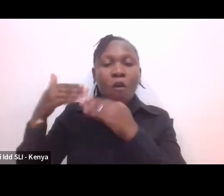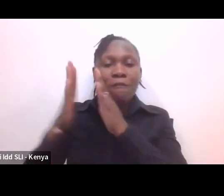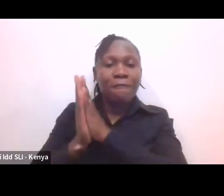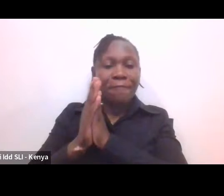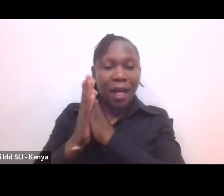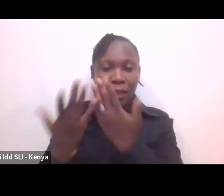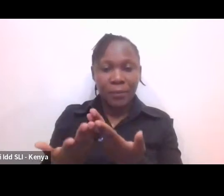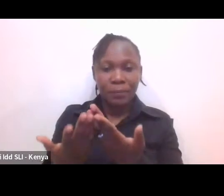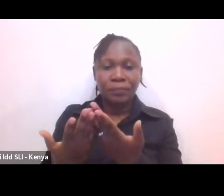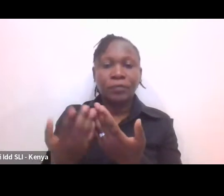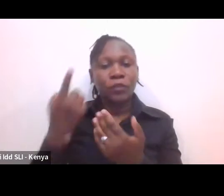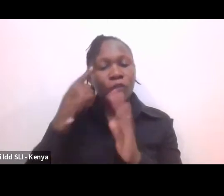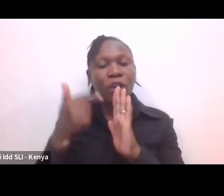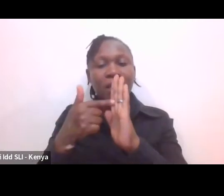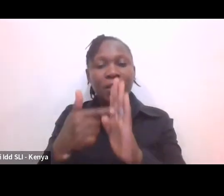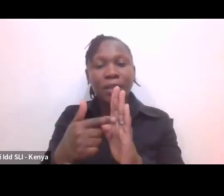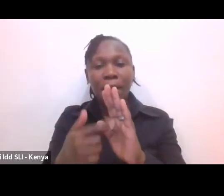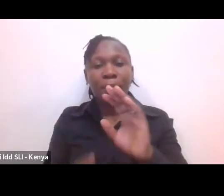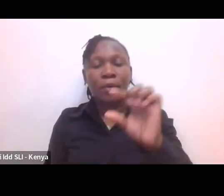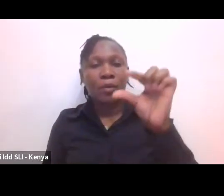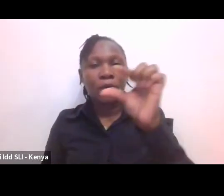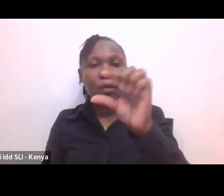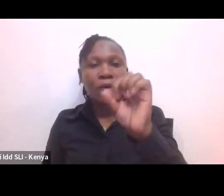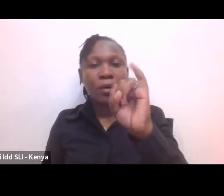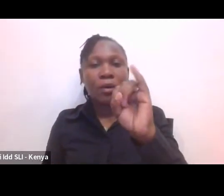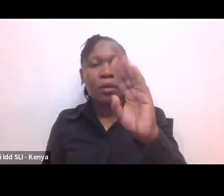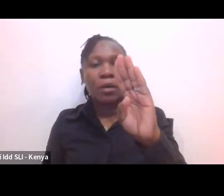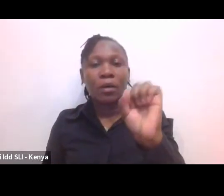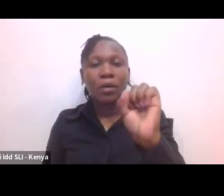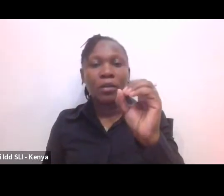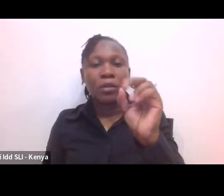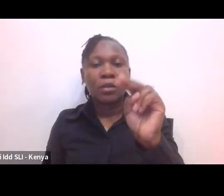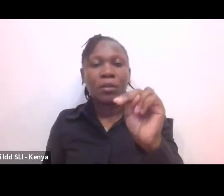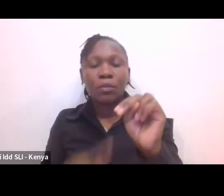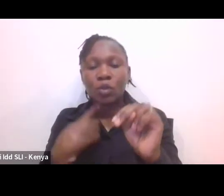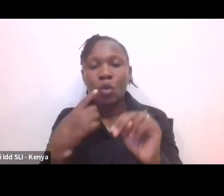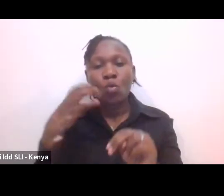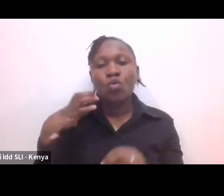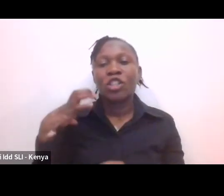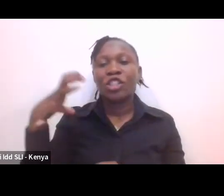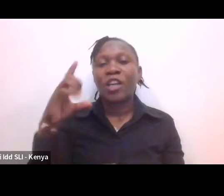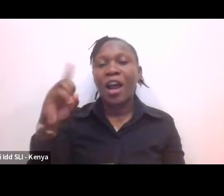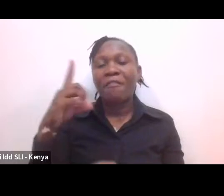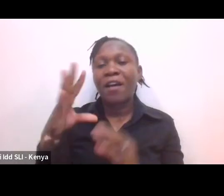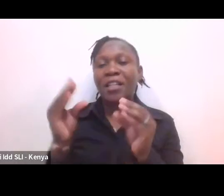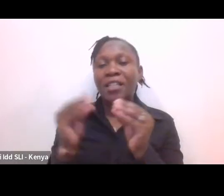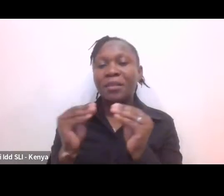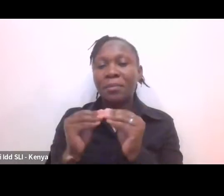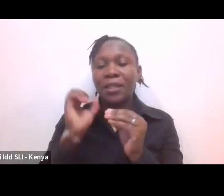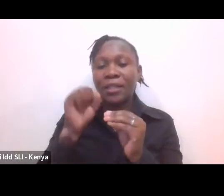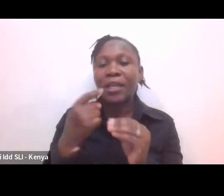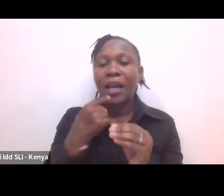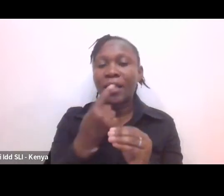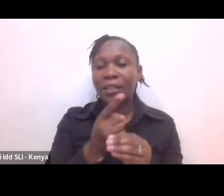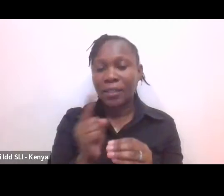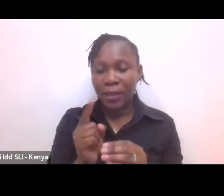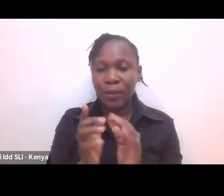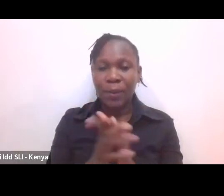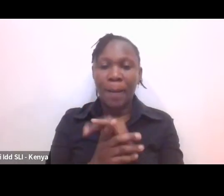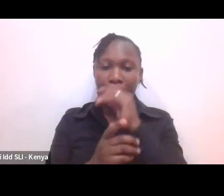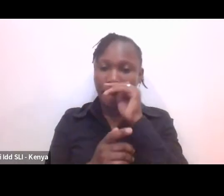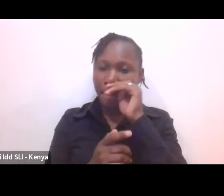chaired the first panel session, can tell you about. Let me offer you principle 4.